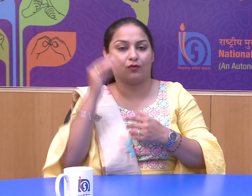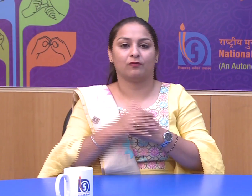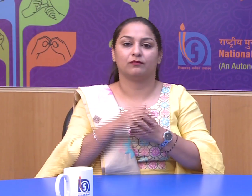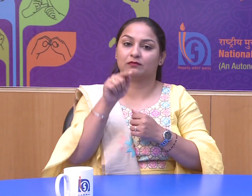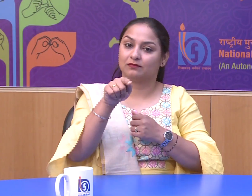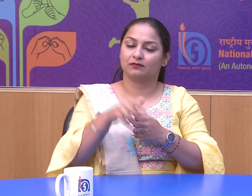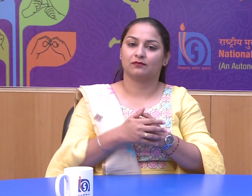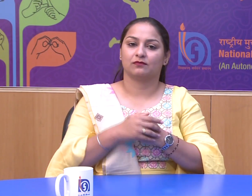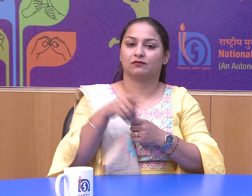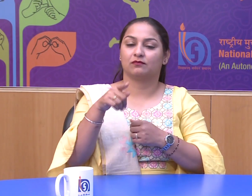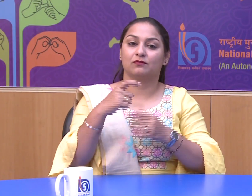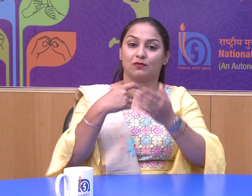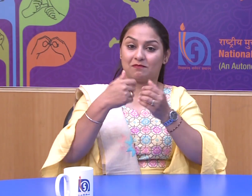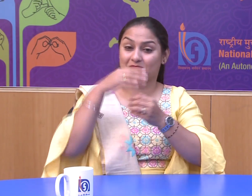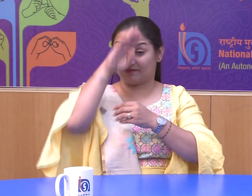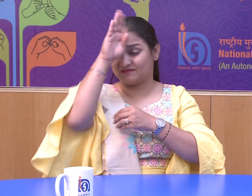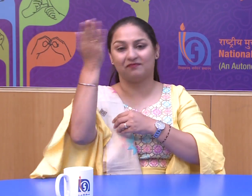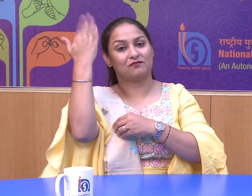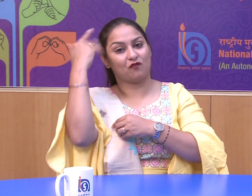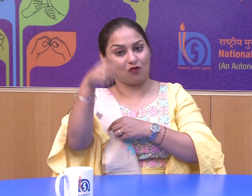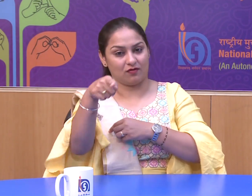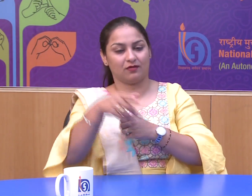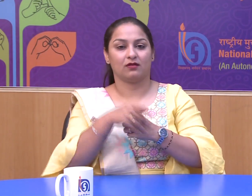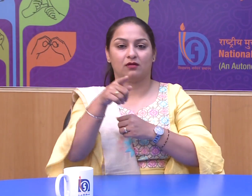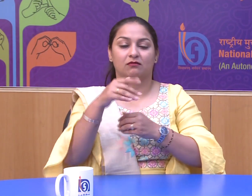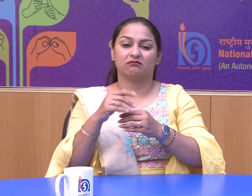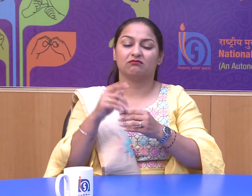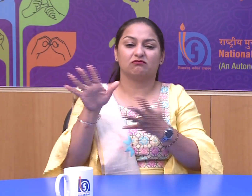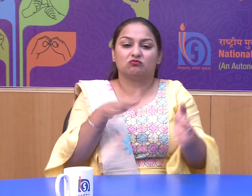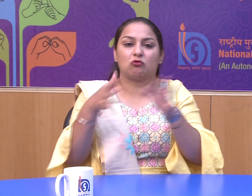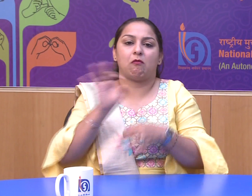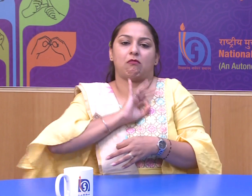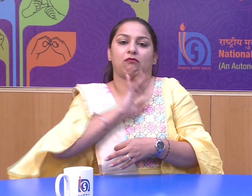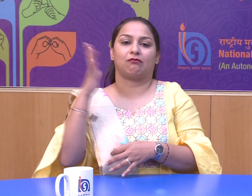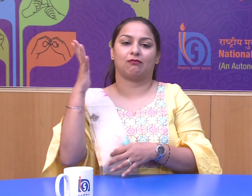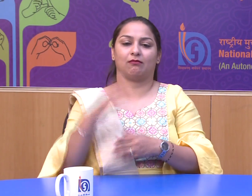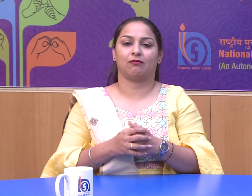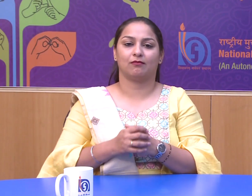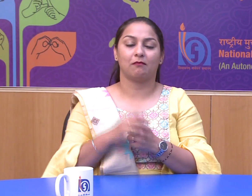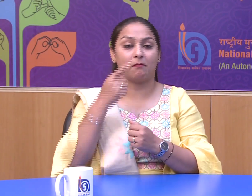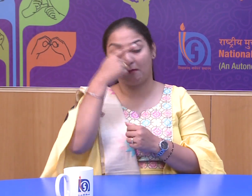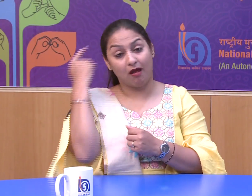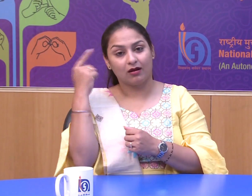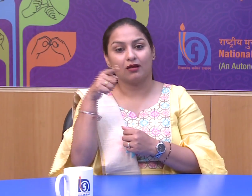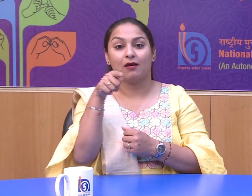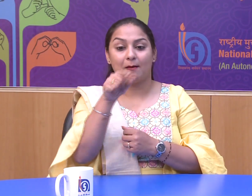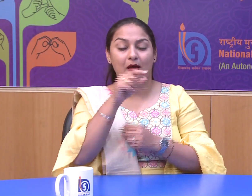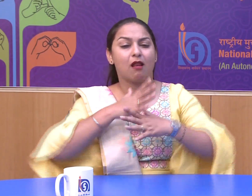that Aurangzeb was against music, but the largest number of